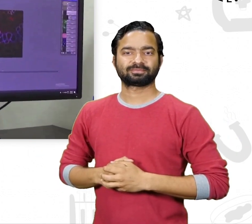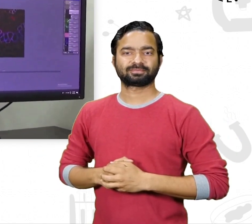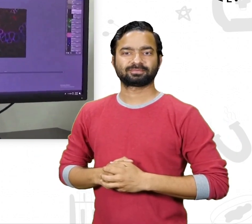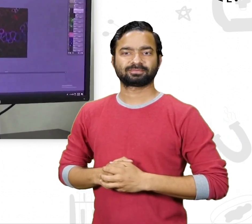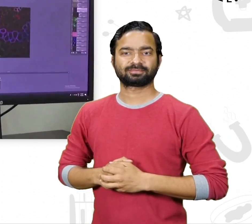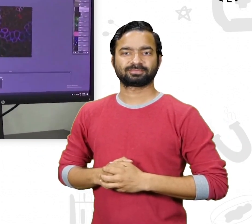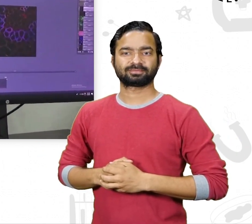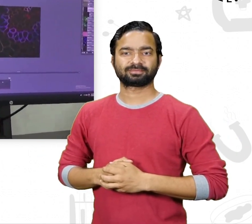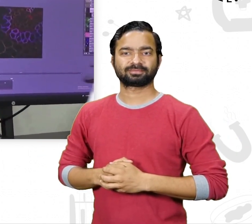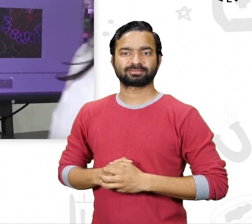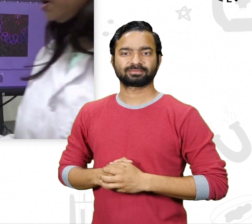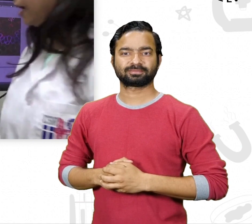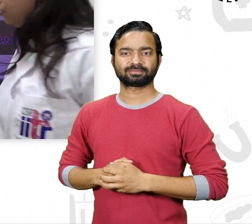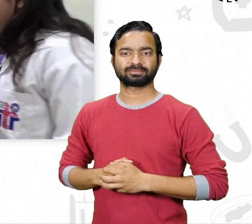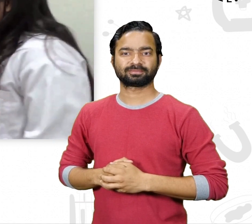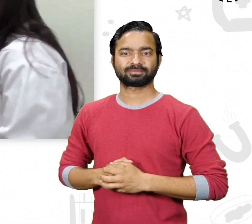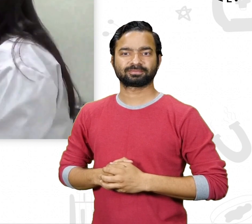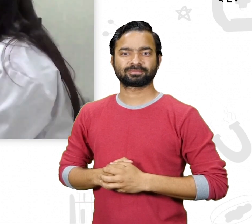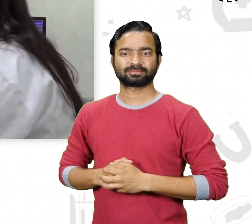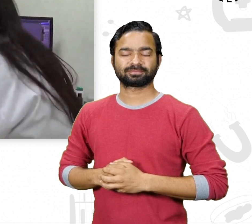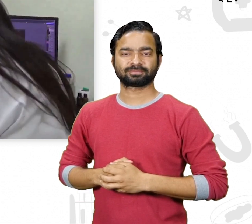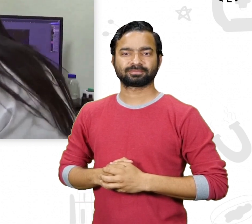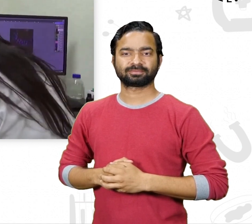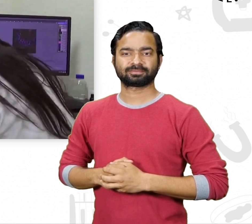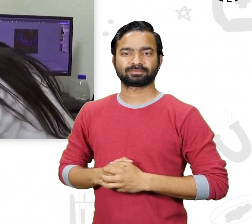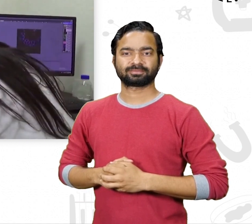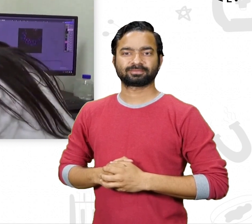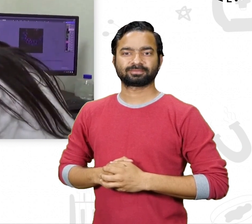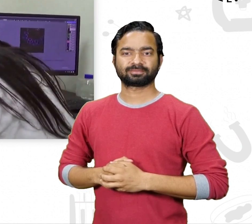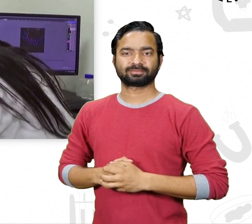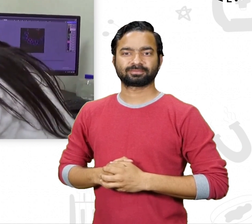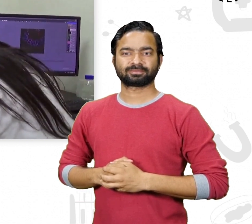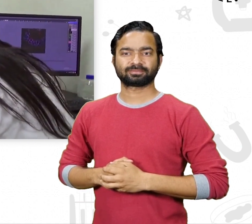position and locate the sample.